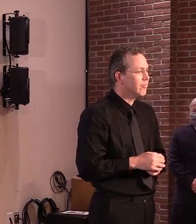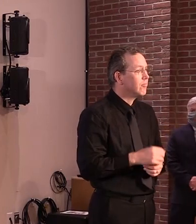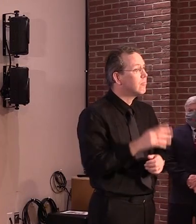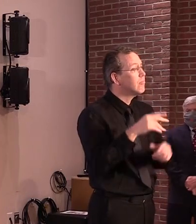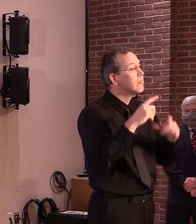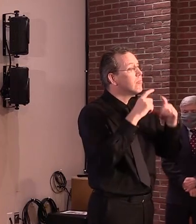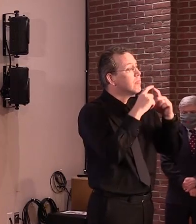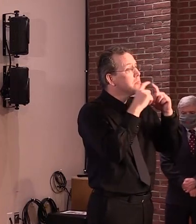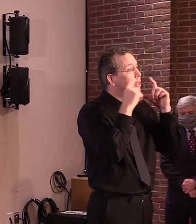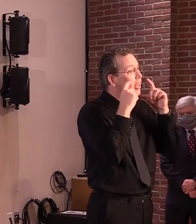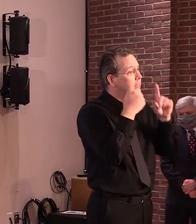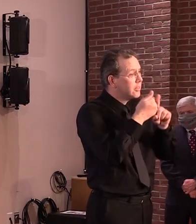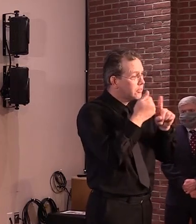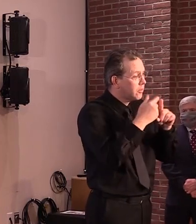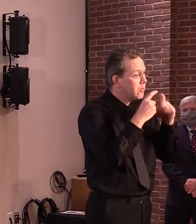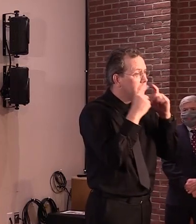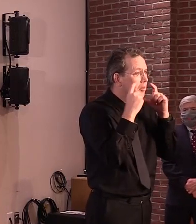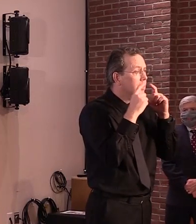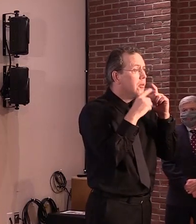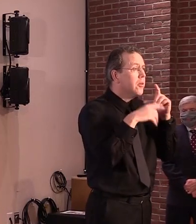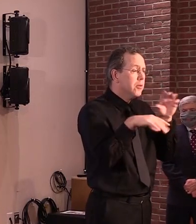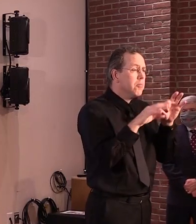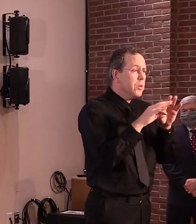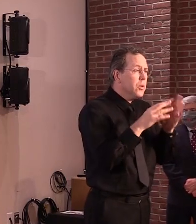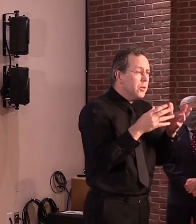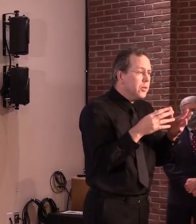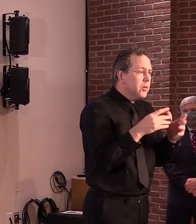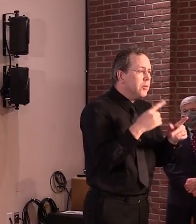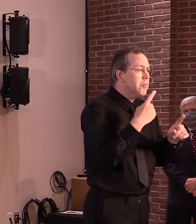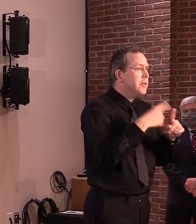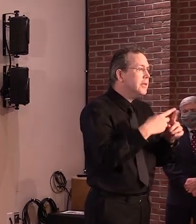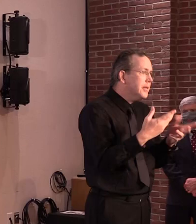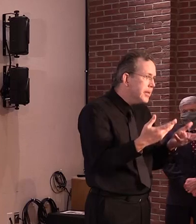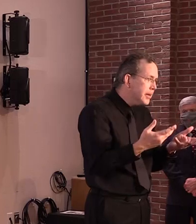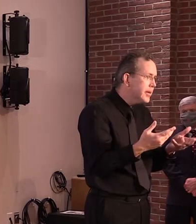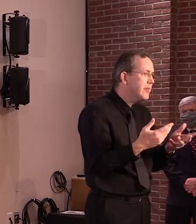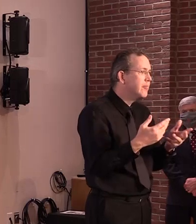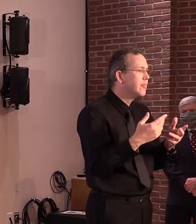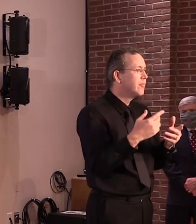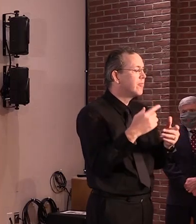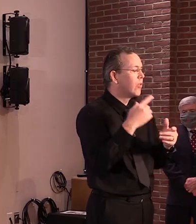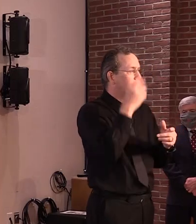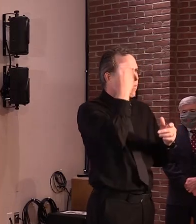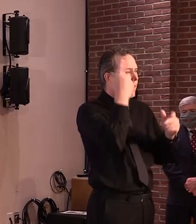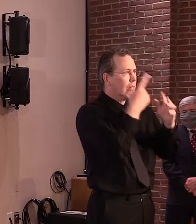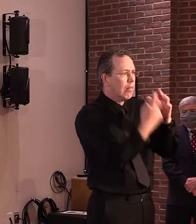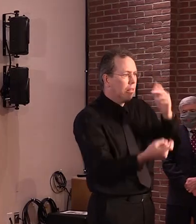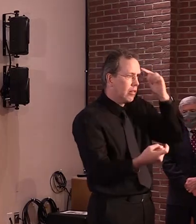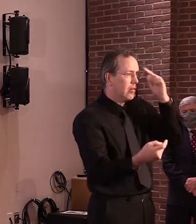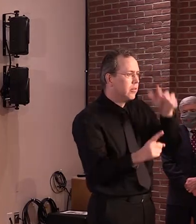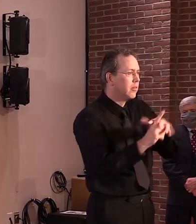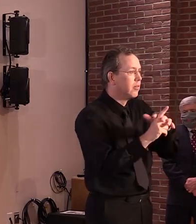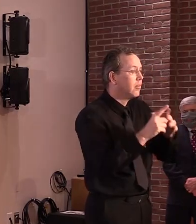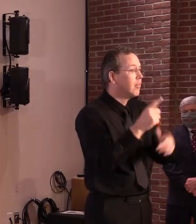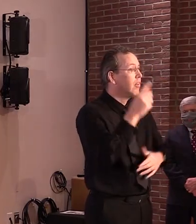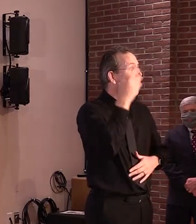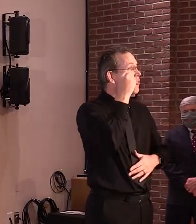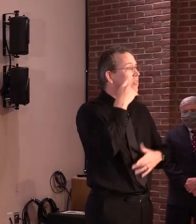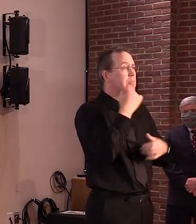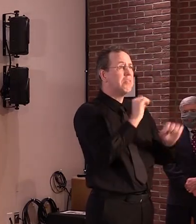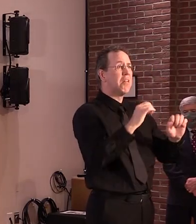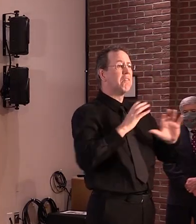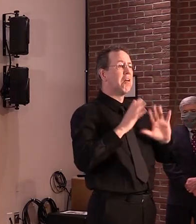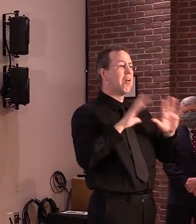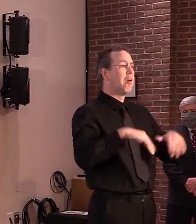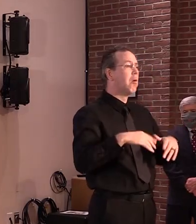at those times when you are least thinking about it. You may be outside hiking